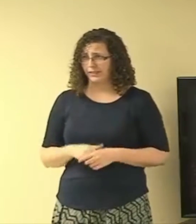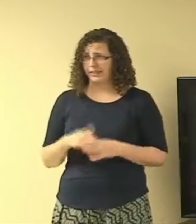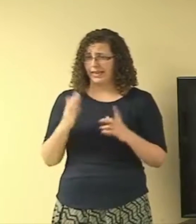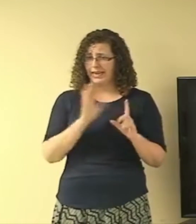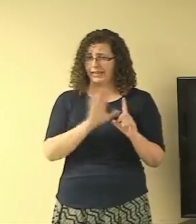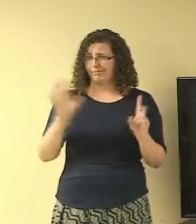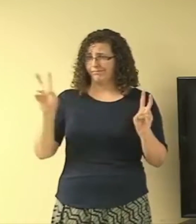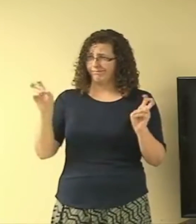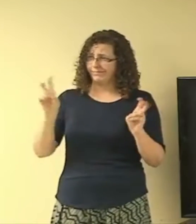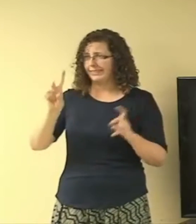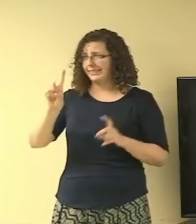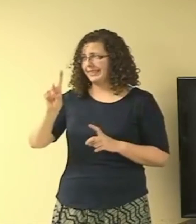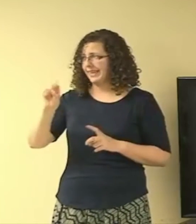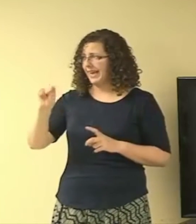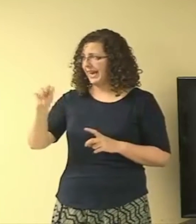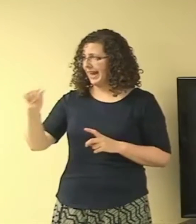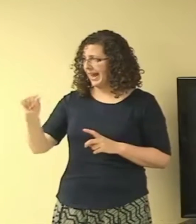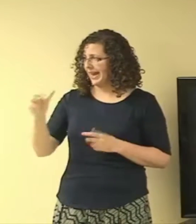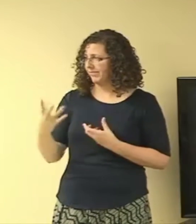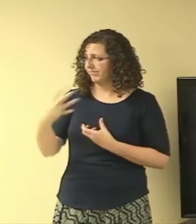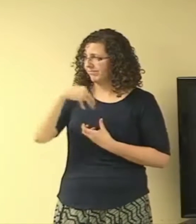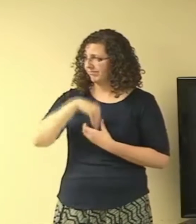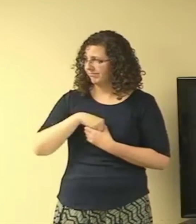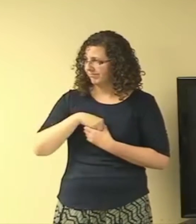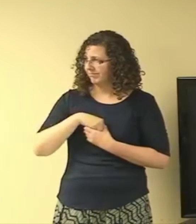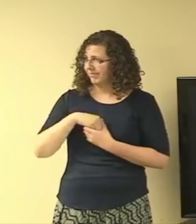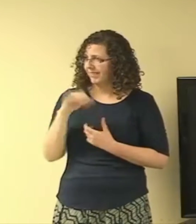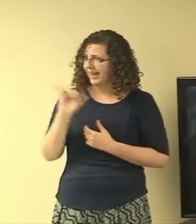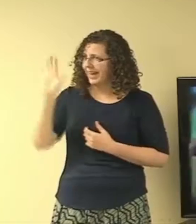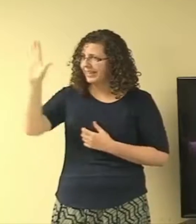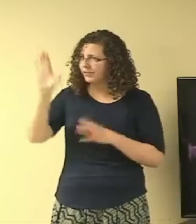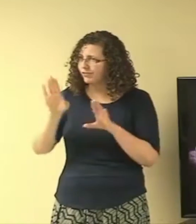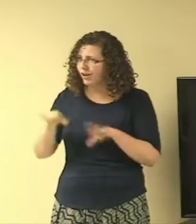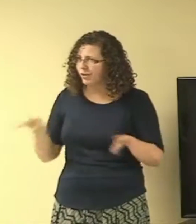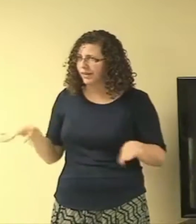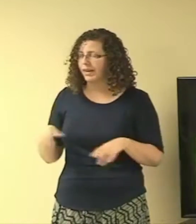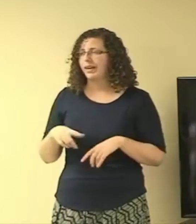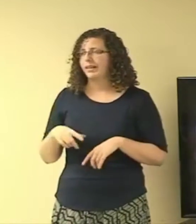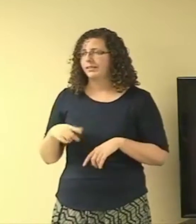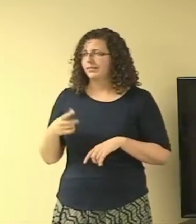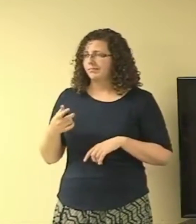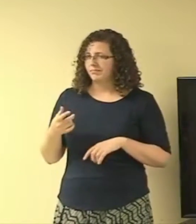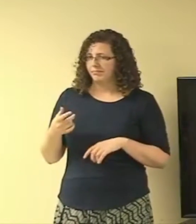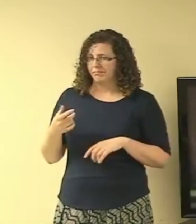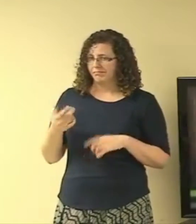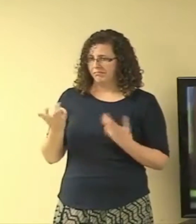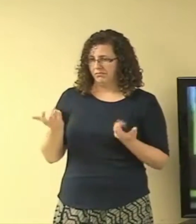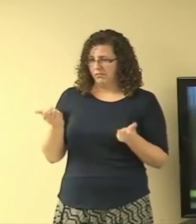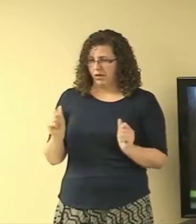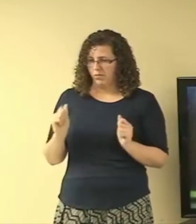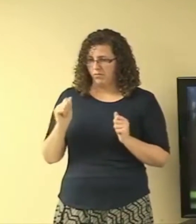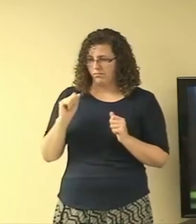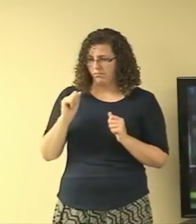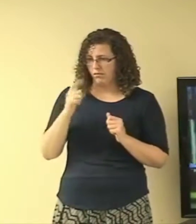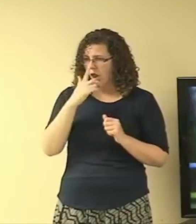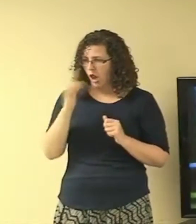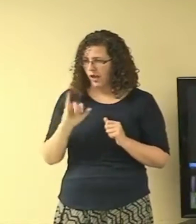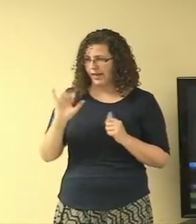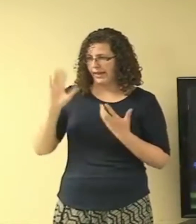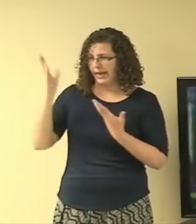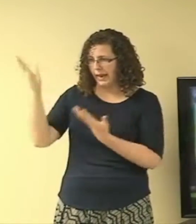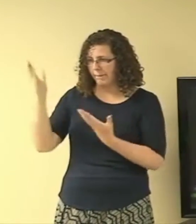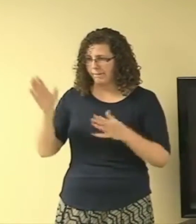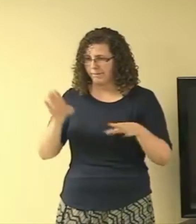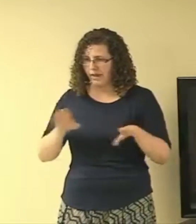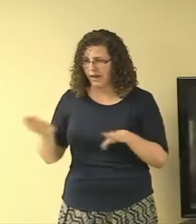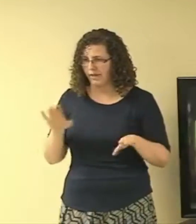spirit. We are children of his. We can't look like him, walk like him, present well for him unless